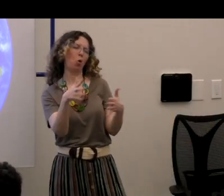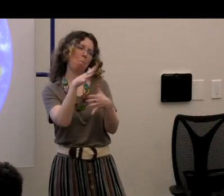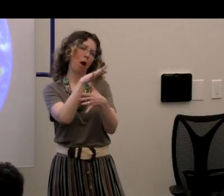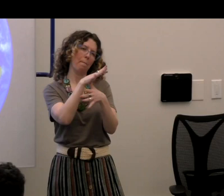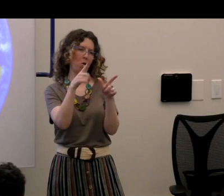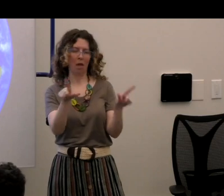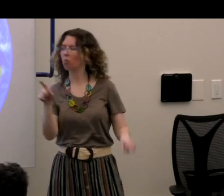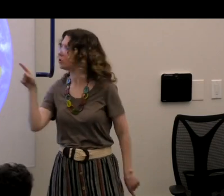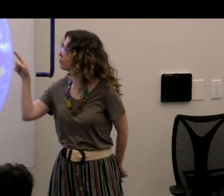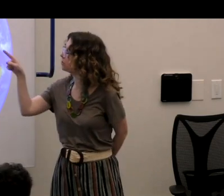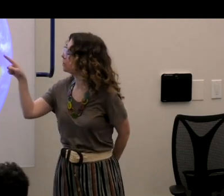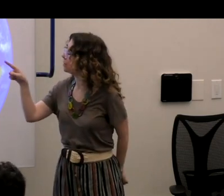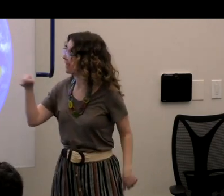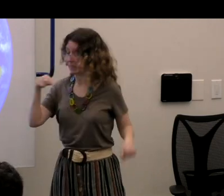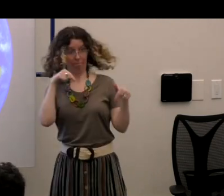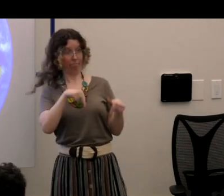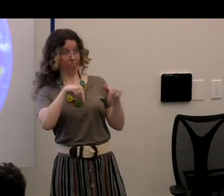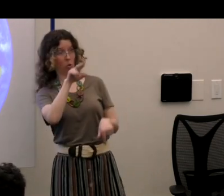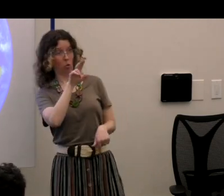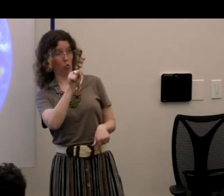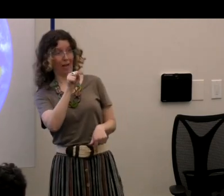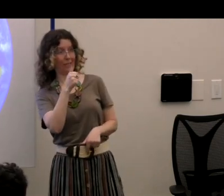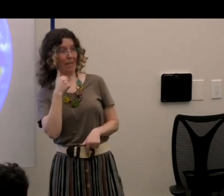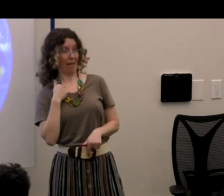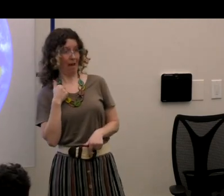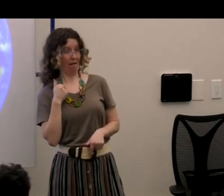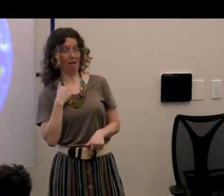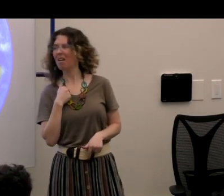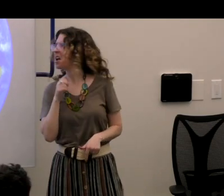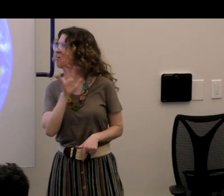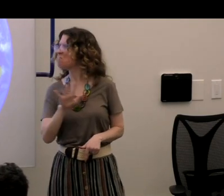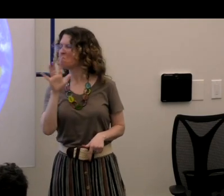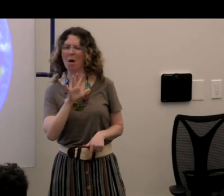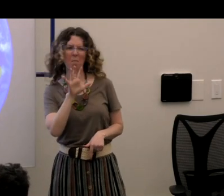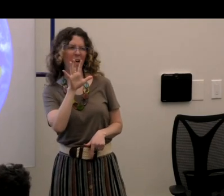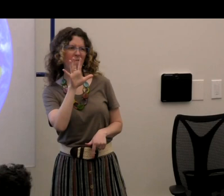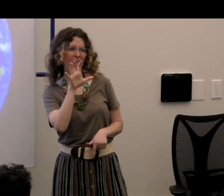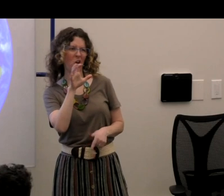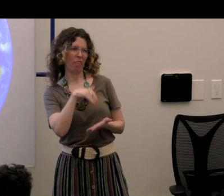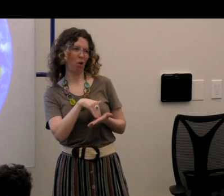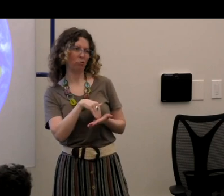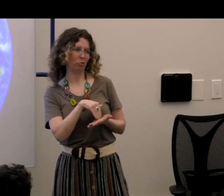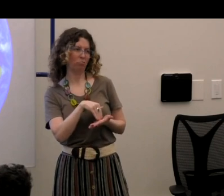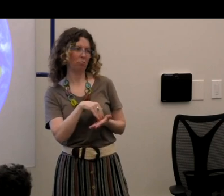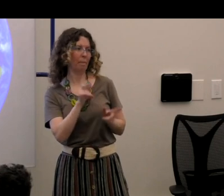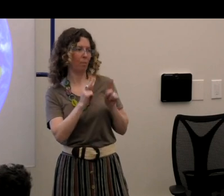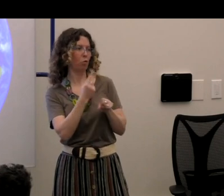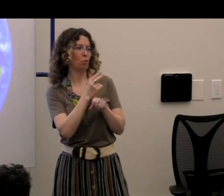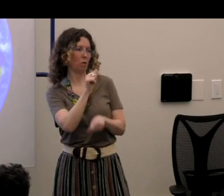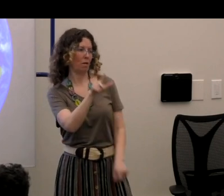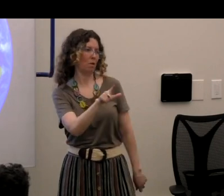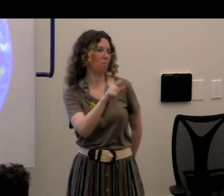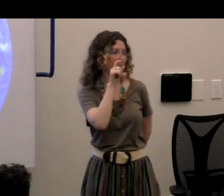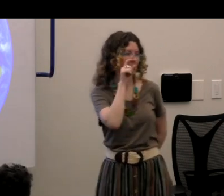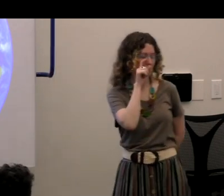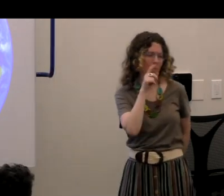their first language, as a primary language. In the US, in Canada, we have about 500,000